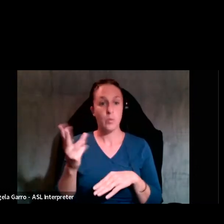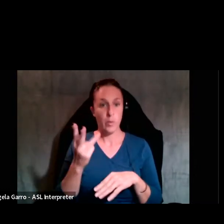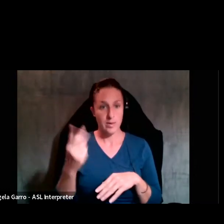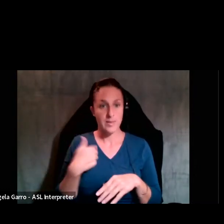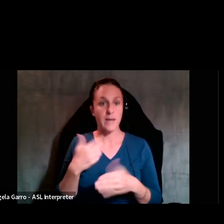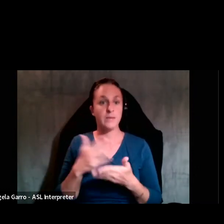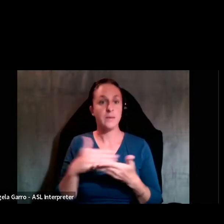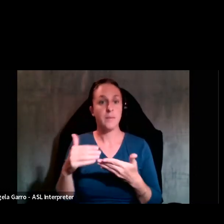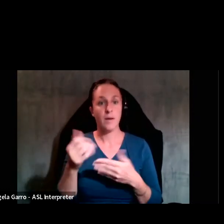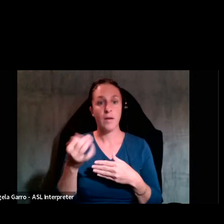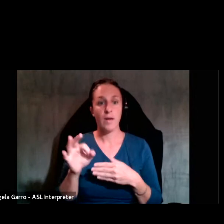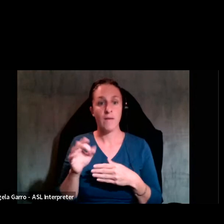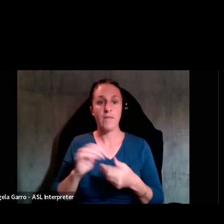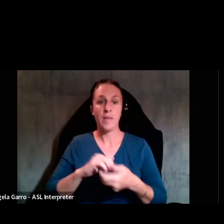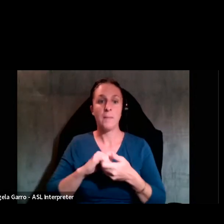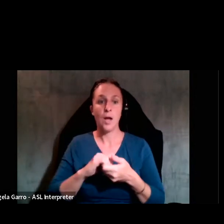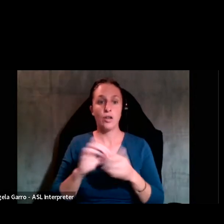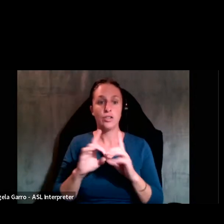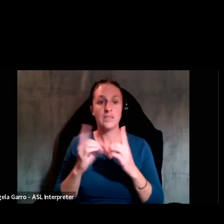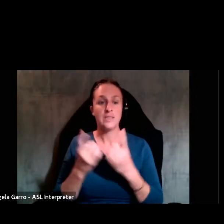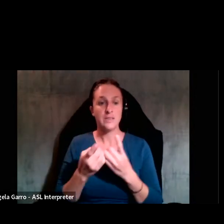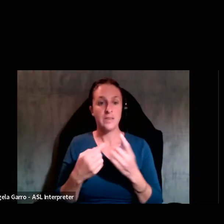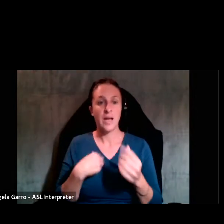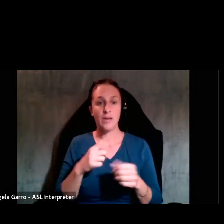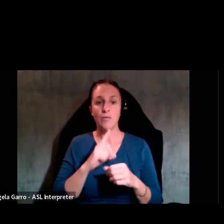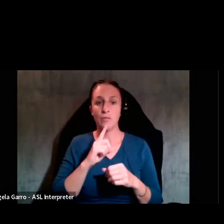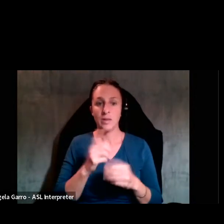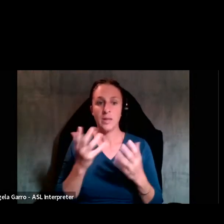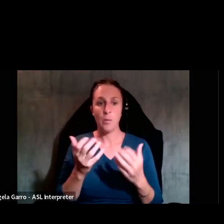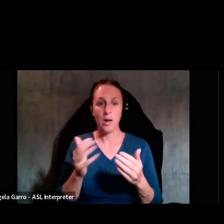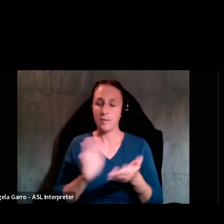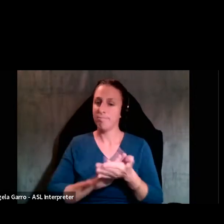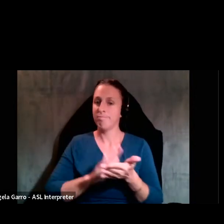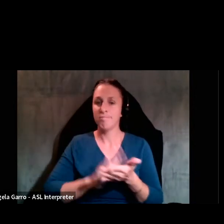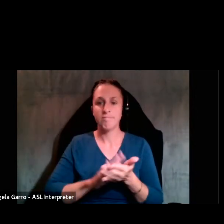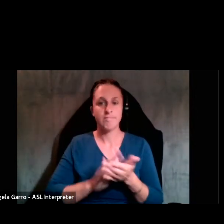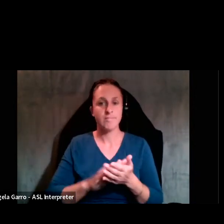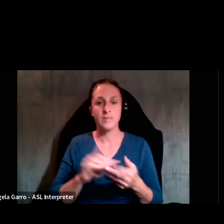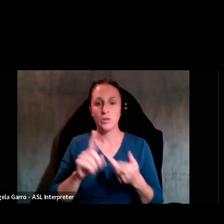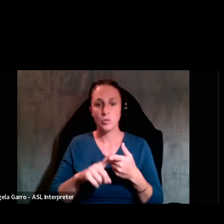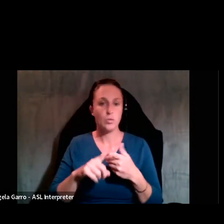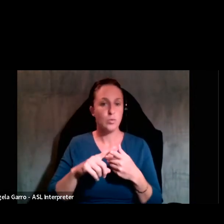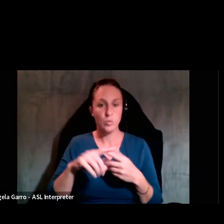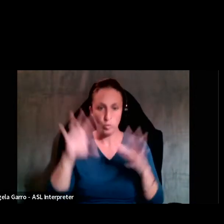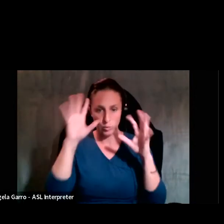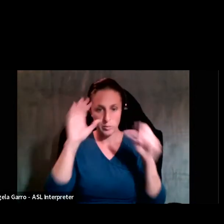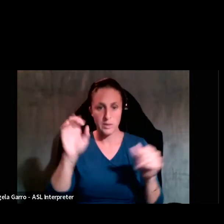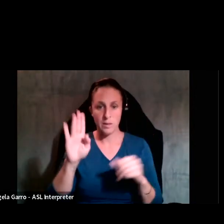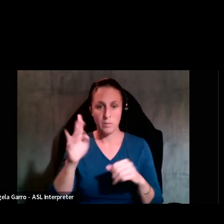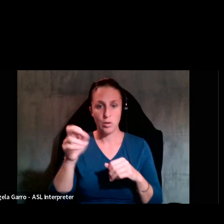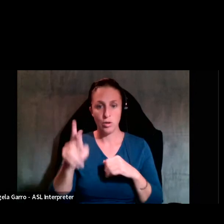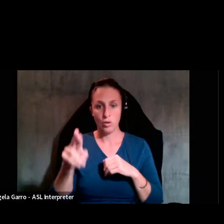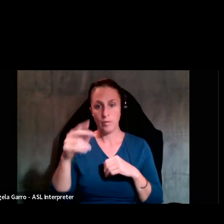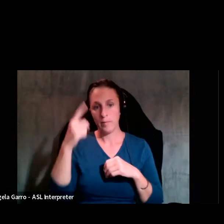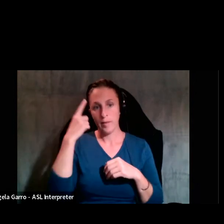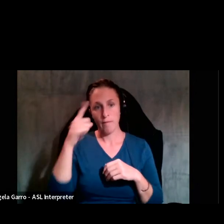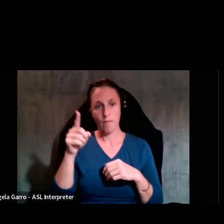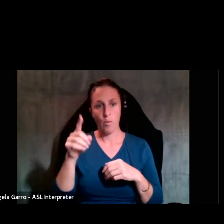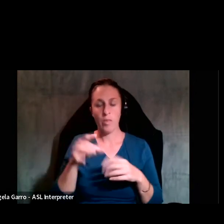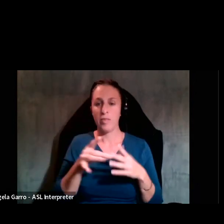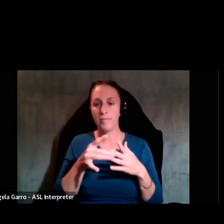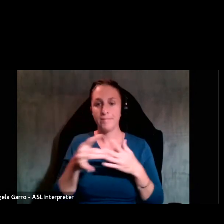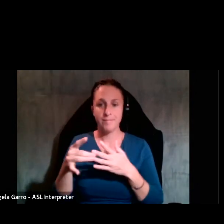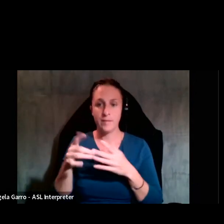the partner district. I really want to give kudos to Superintendent Booker for the direction in which